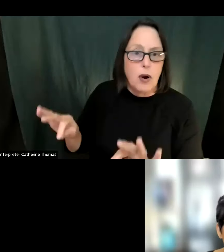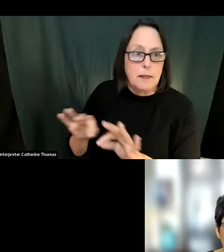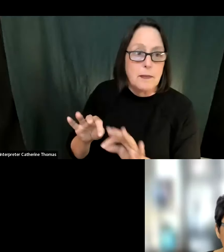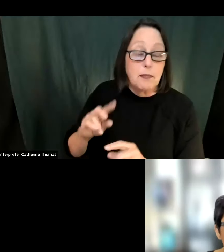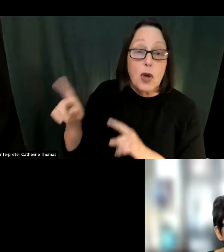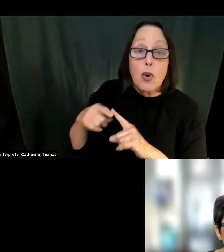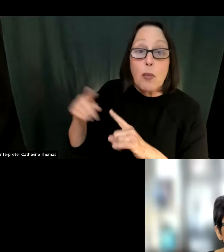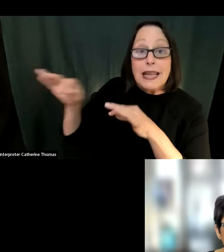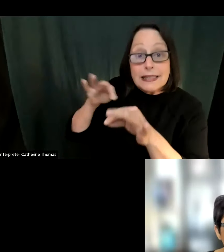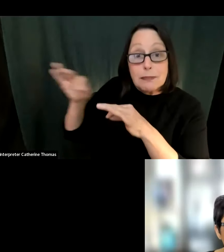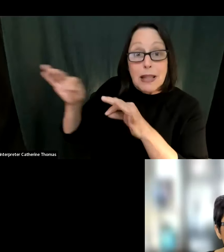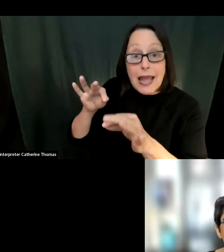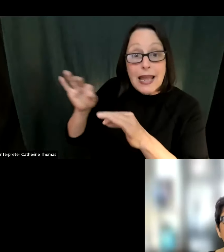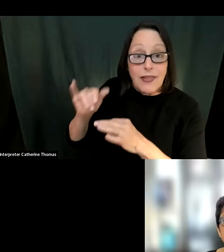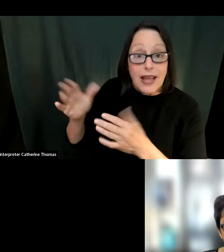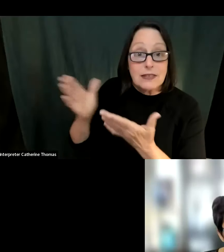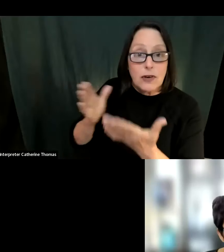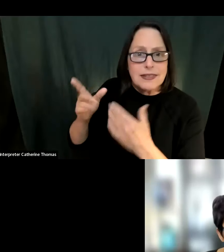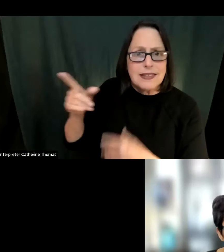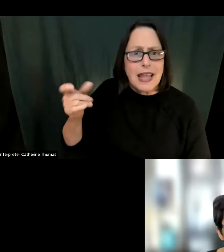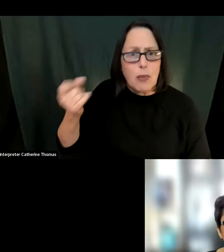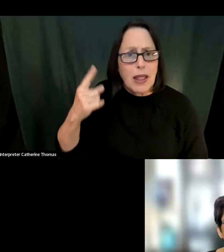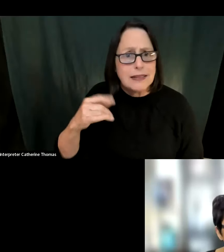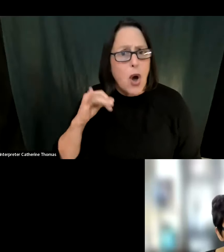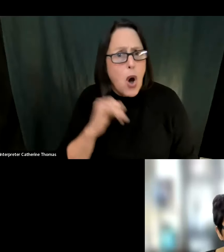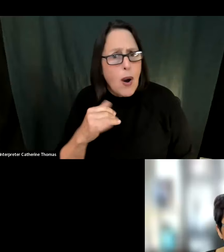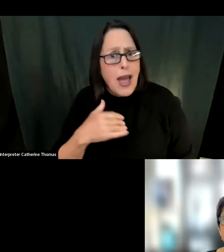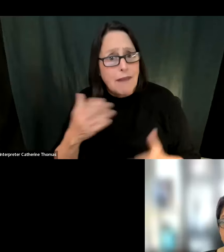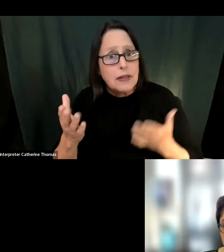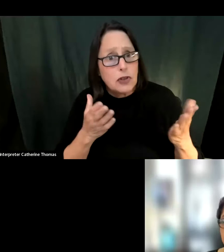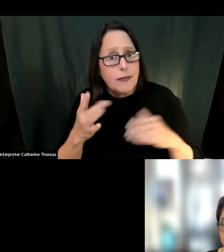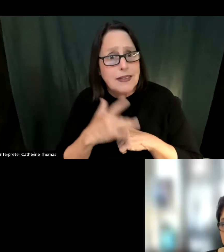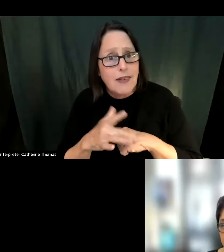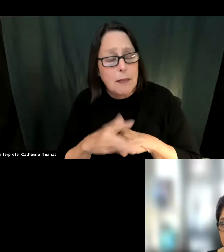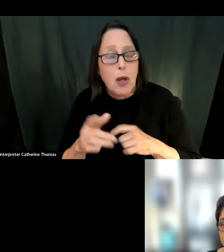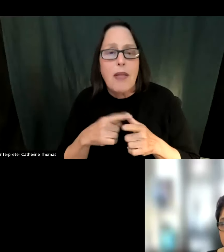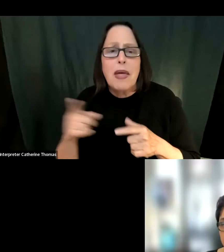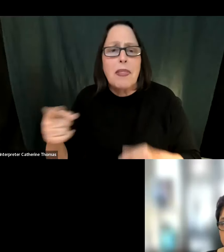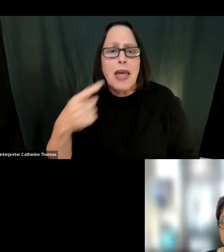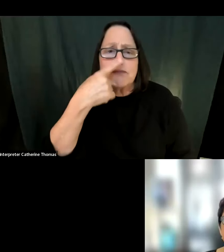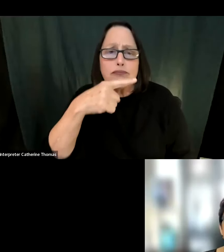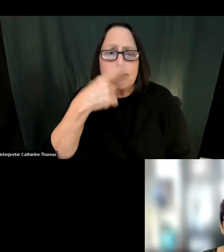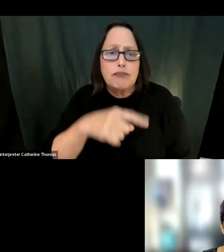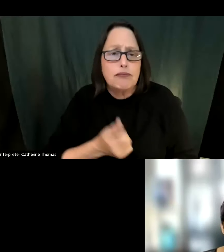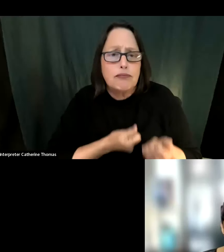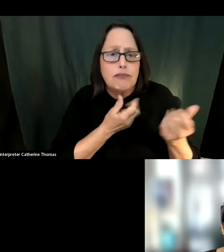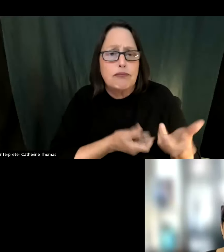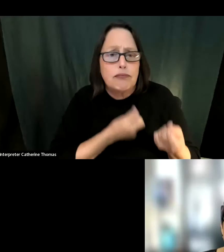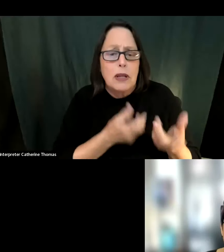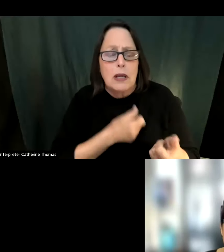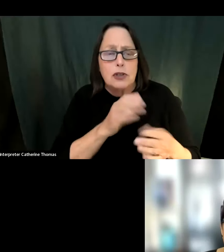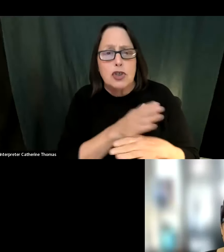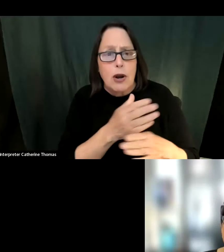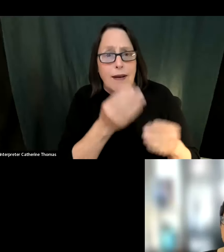explain the service, most people realize, oh, there's a service available. And at that time, they're more amenable to sharing the information because they have